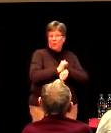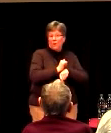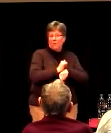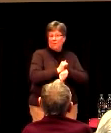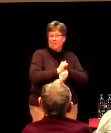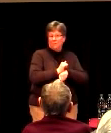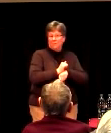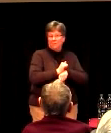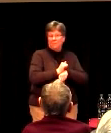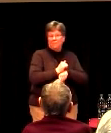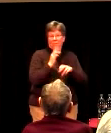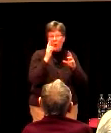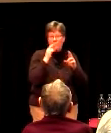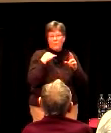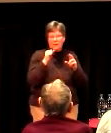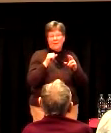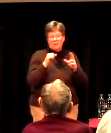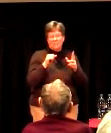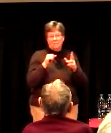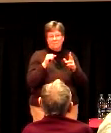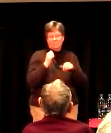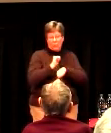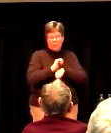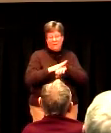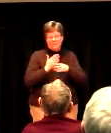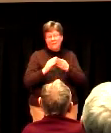other problems, it would be good.